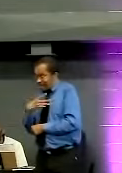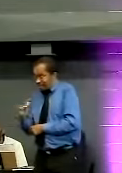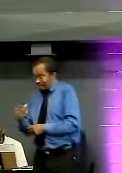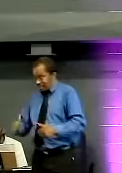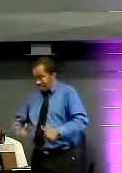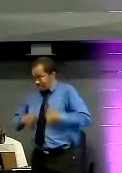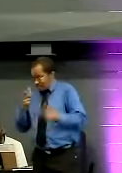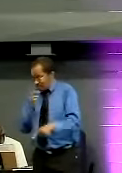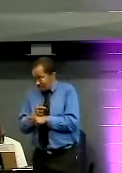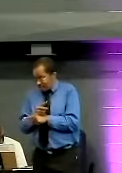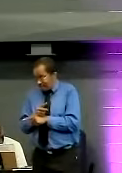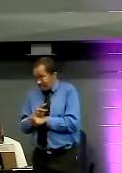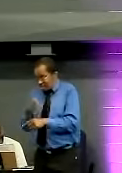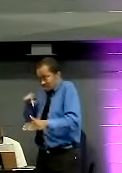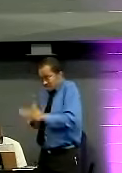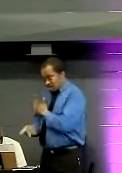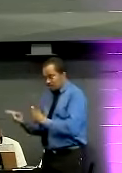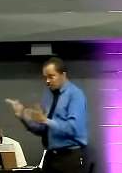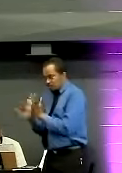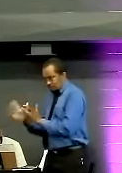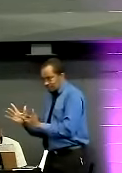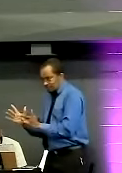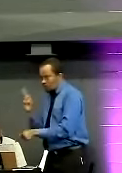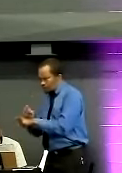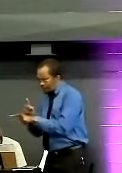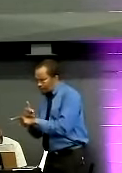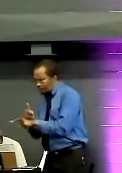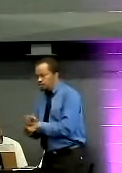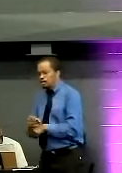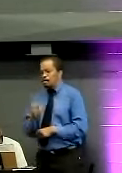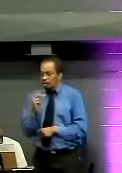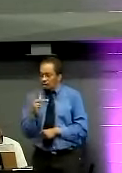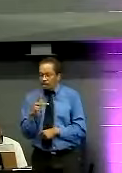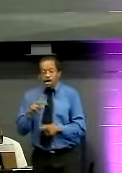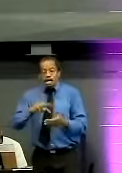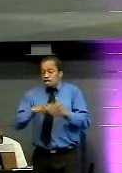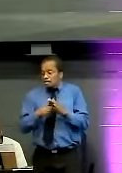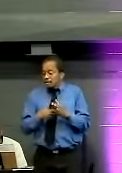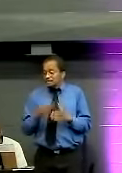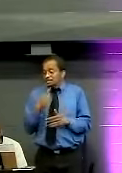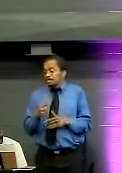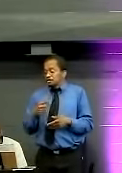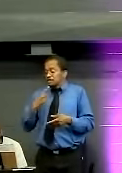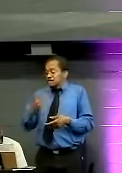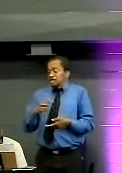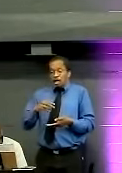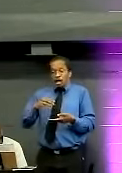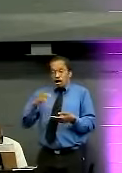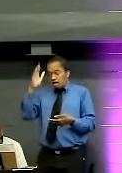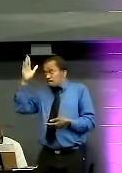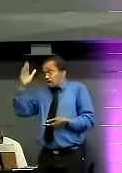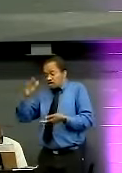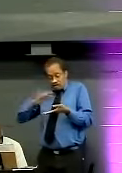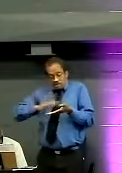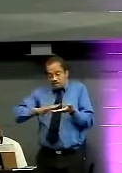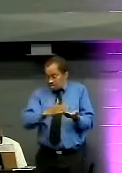that they crucified the epitome of living right. But you know what that just means? And he still said, Father, forgive them. In other words,